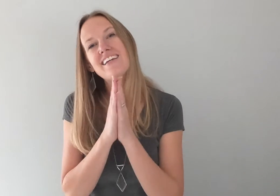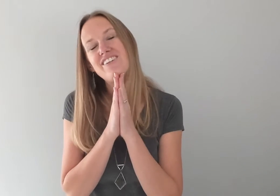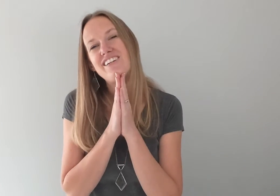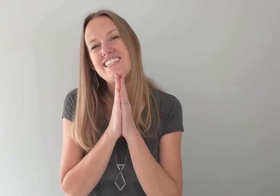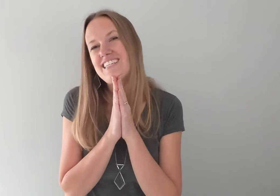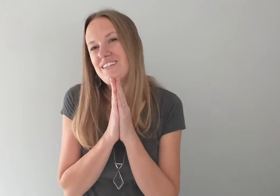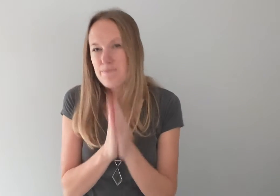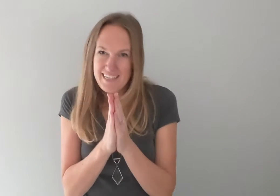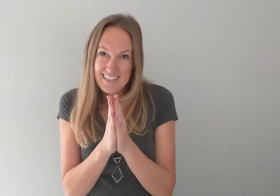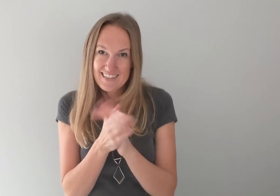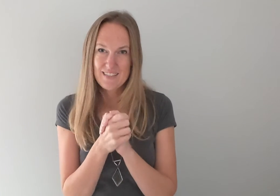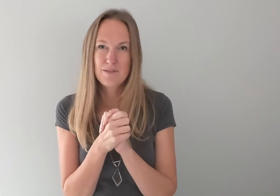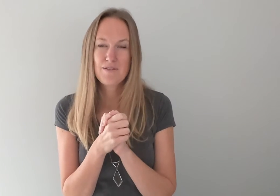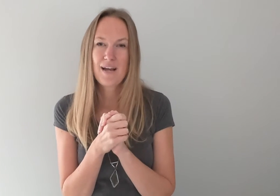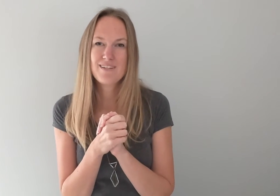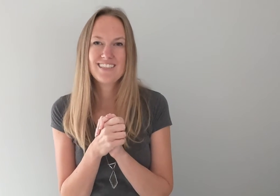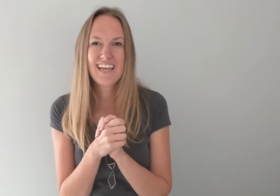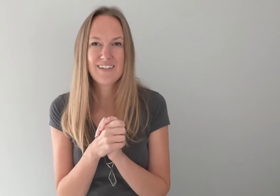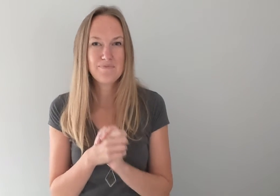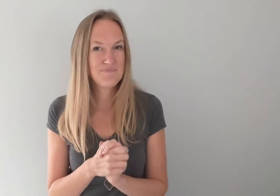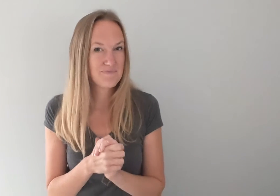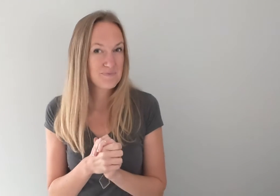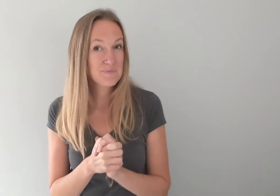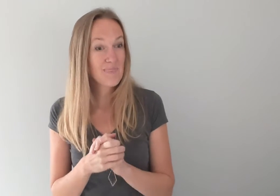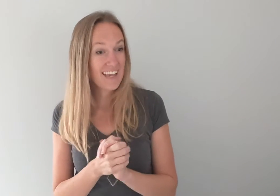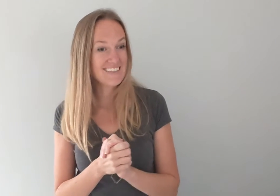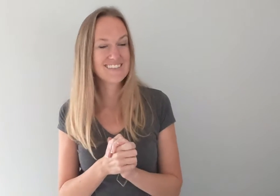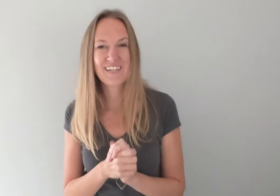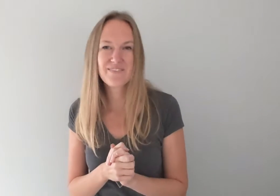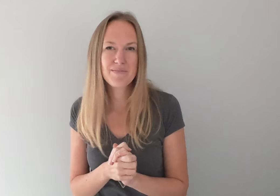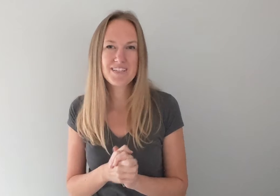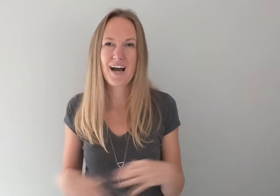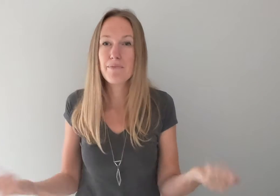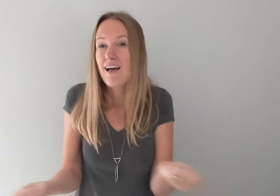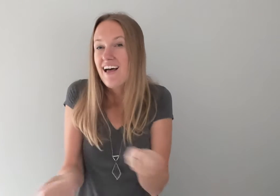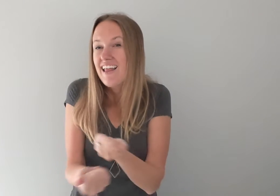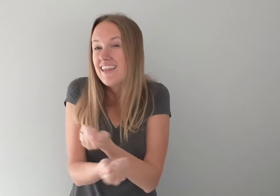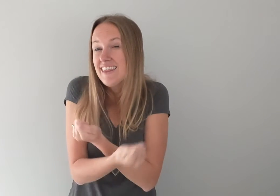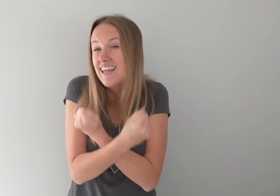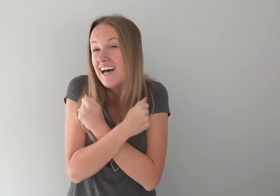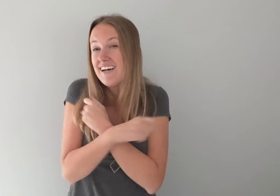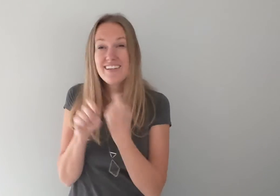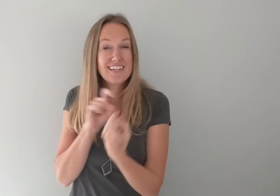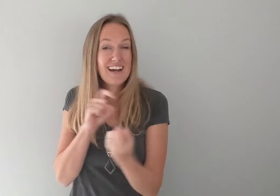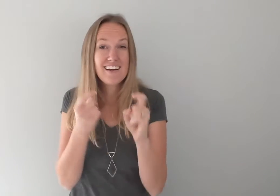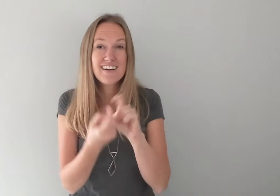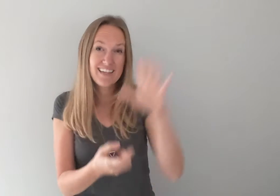you to consider to please subscribe to the channel. Okay, so starting from the top. Love